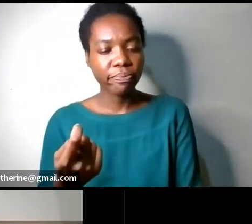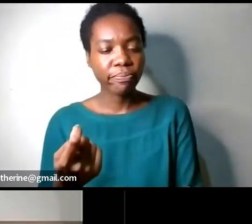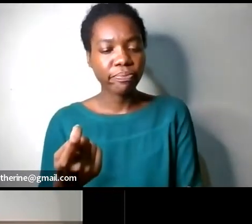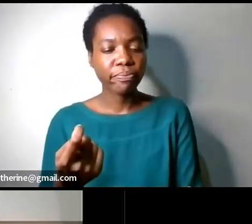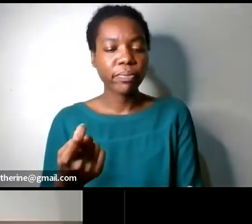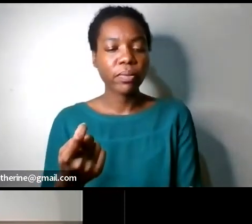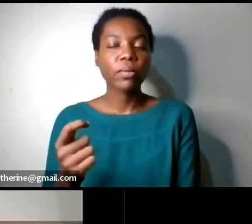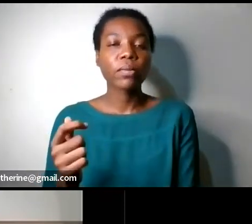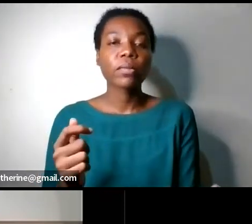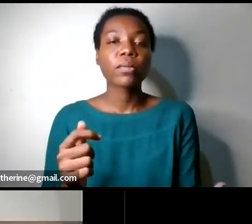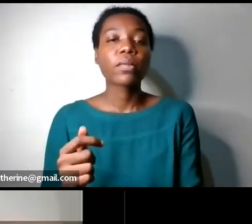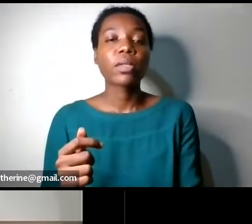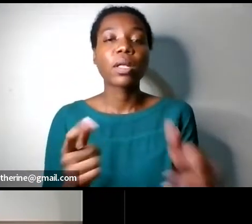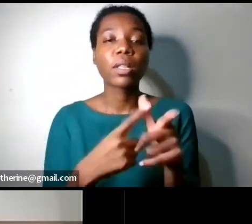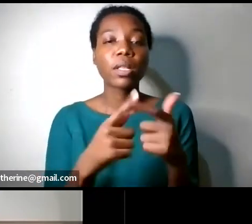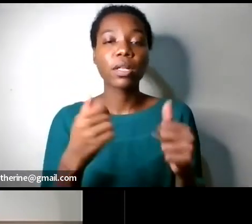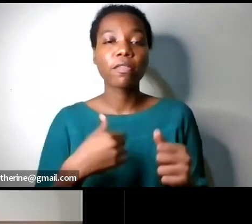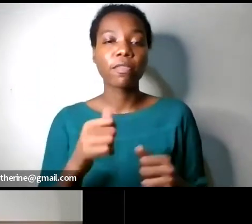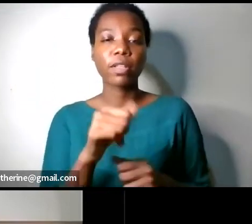Please take them.